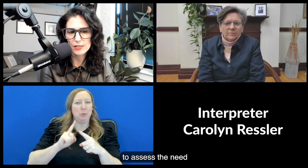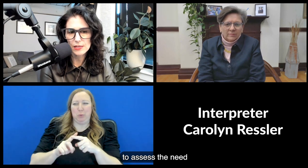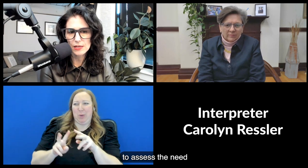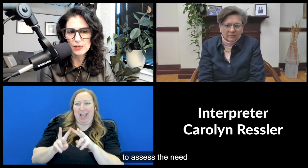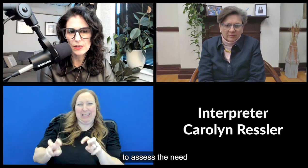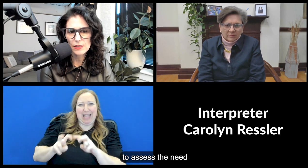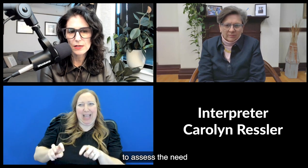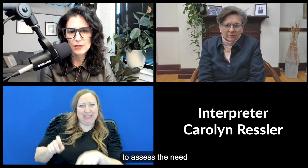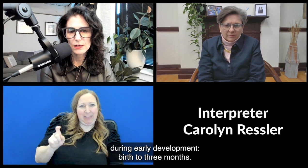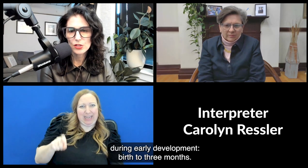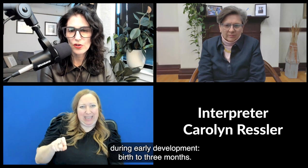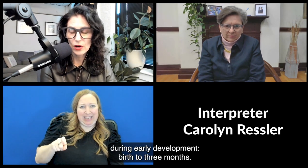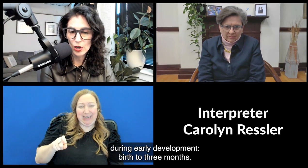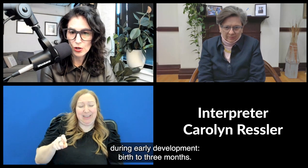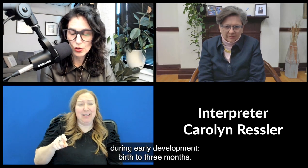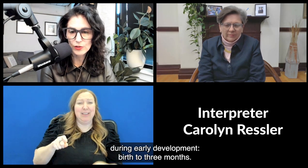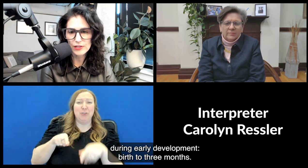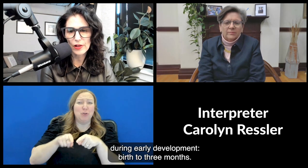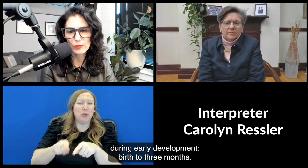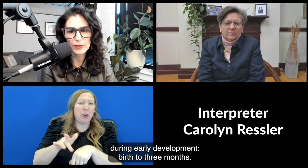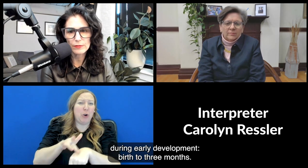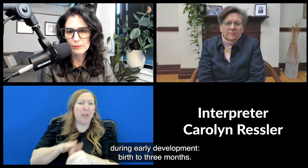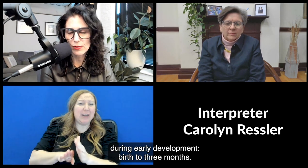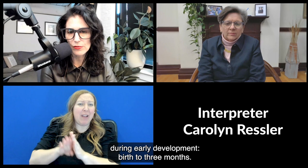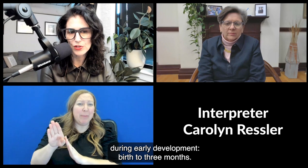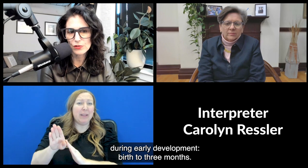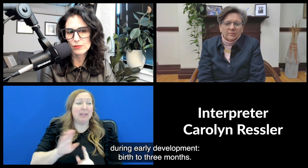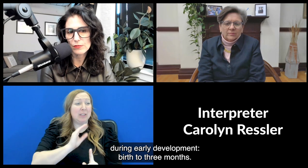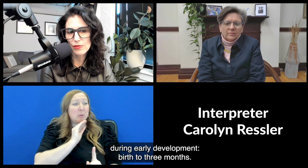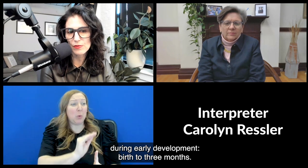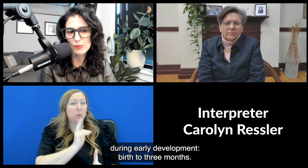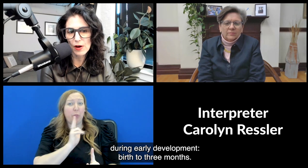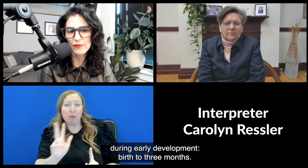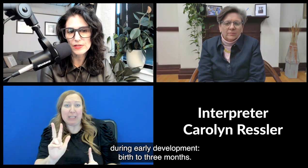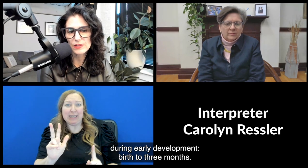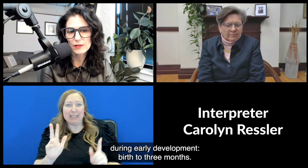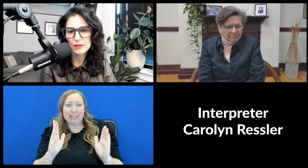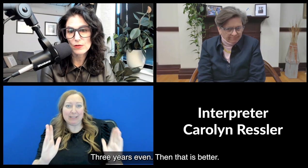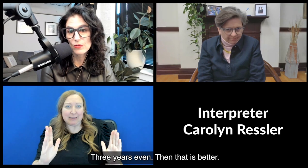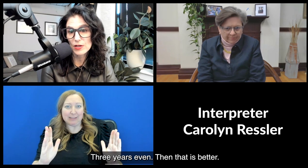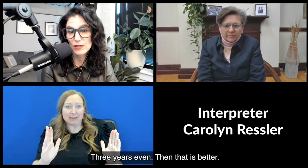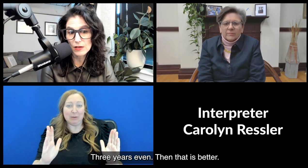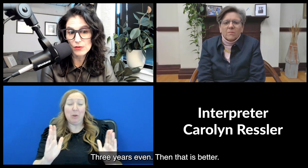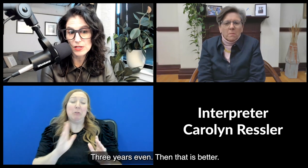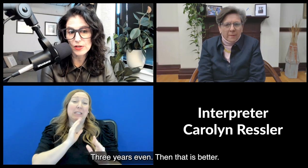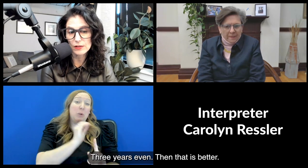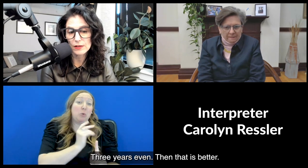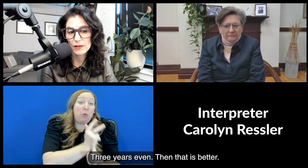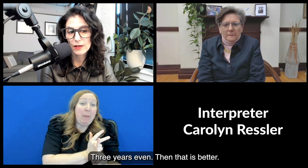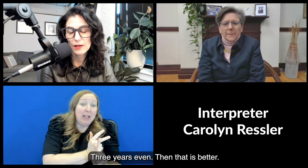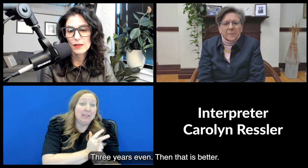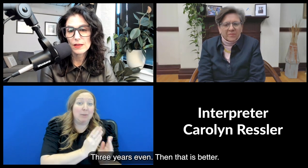assess the need during early development, birth to three months, three years